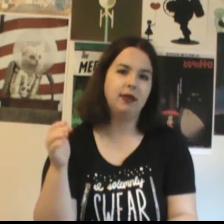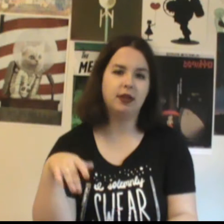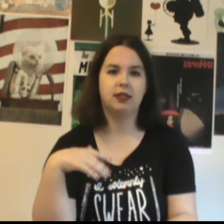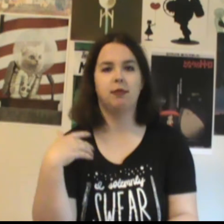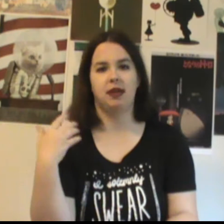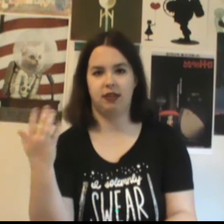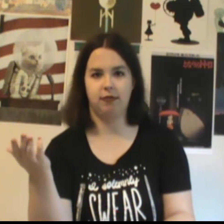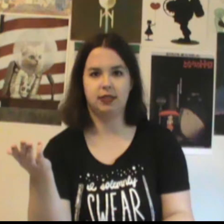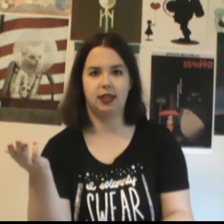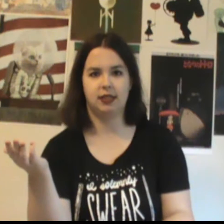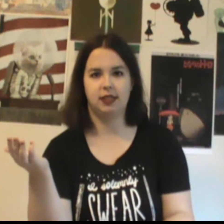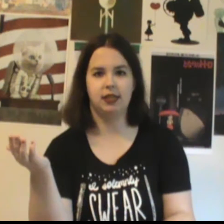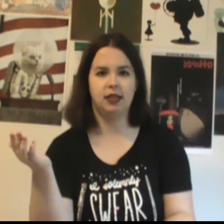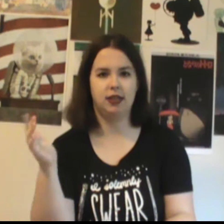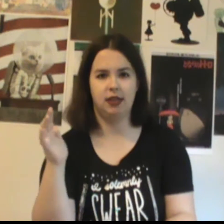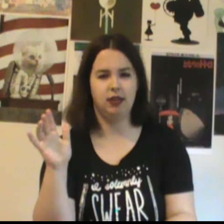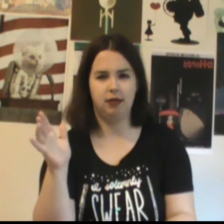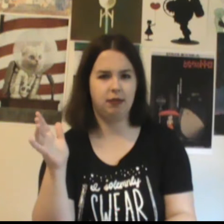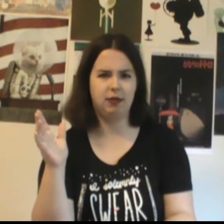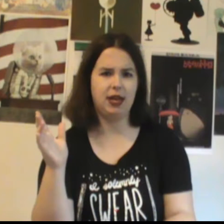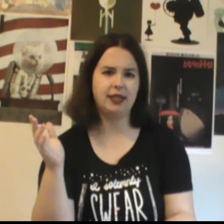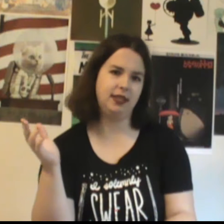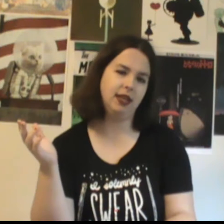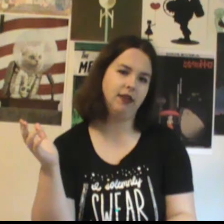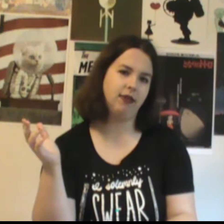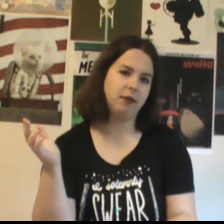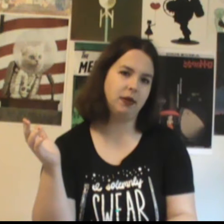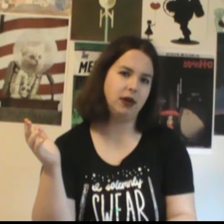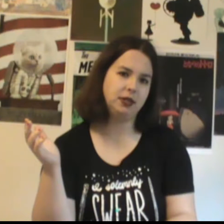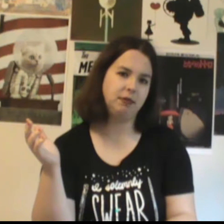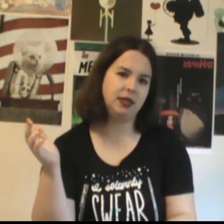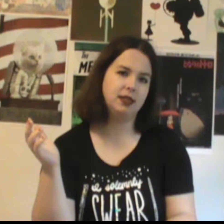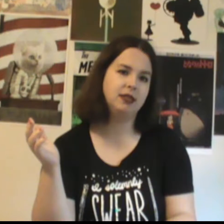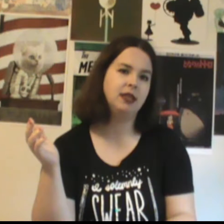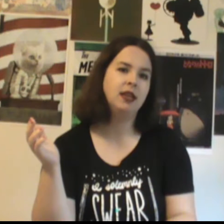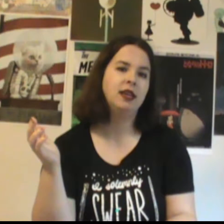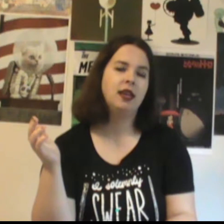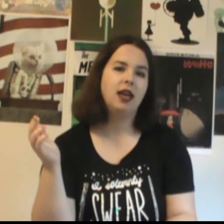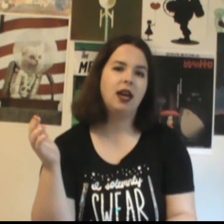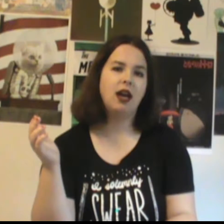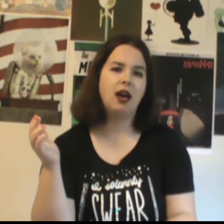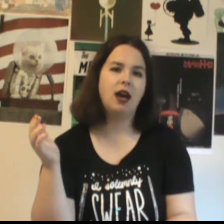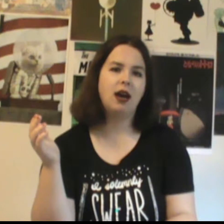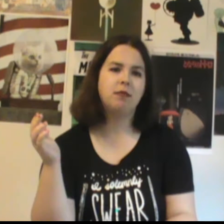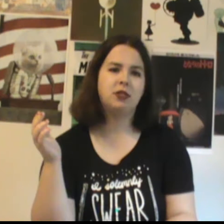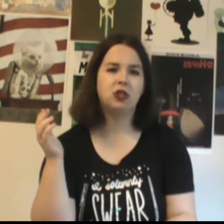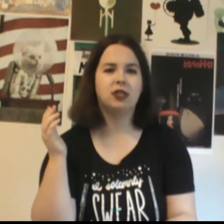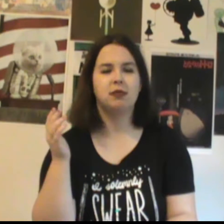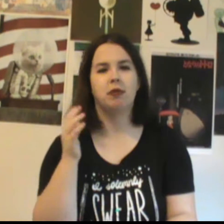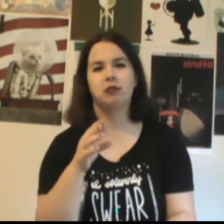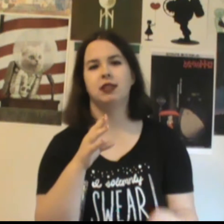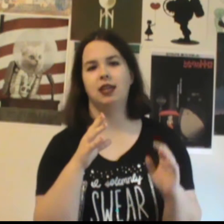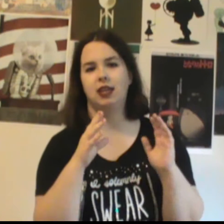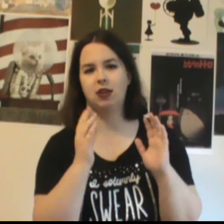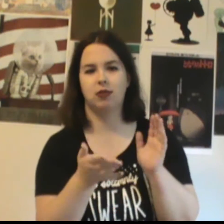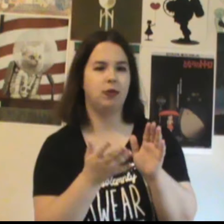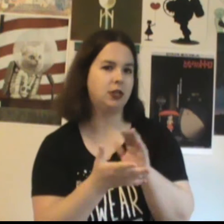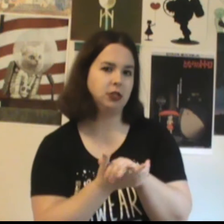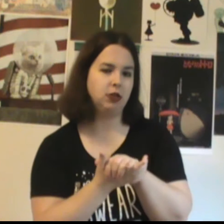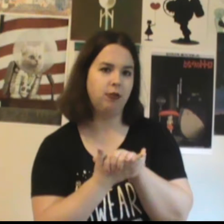does get picked up for a second season, I'm going to be hesitant if I'm going to watch it because I'm just mostly here to watch the show